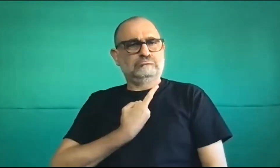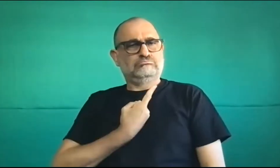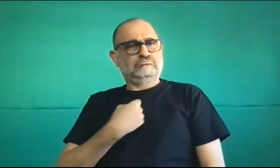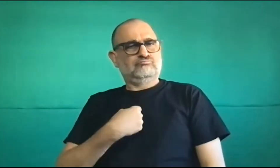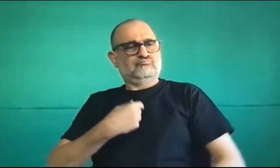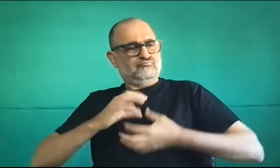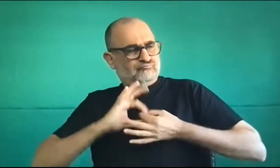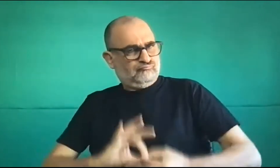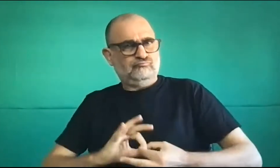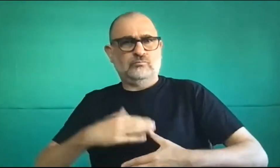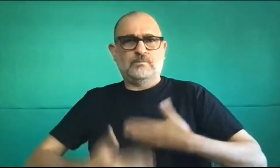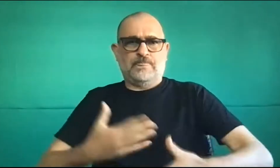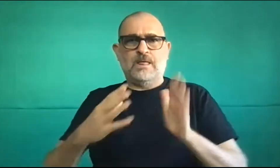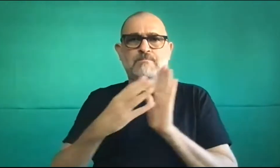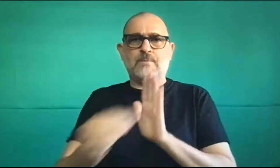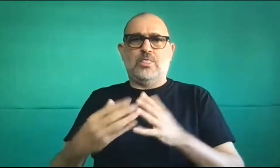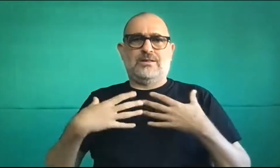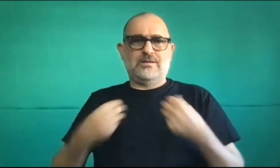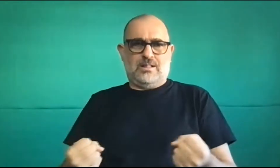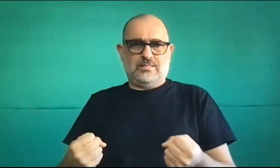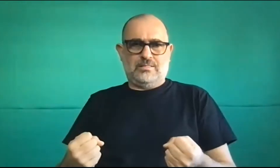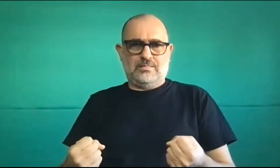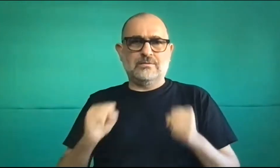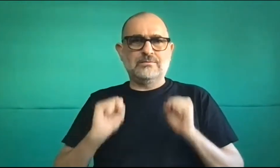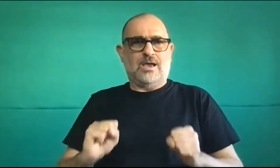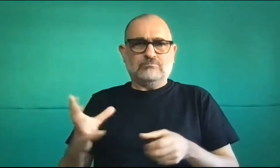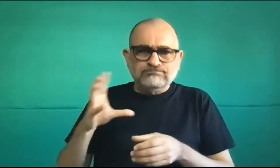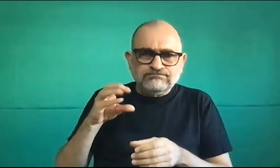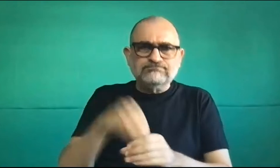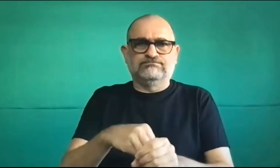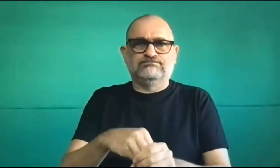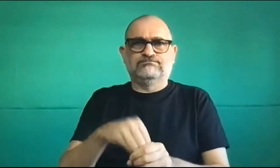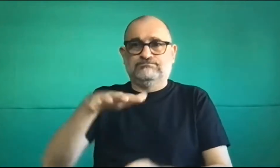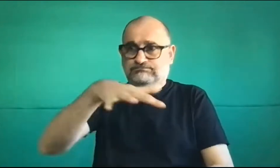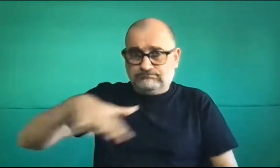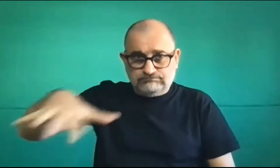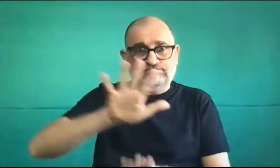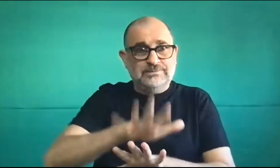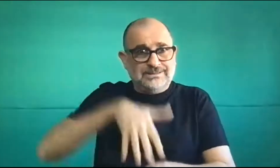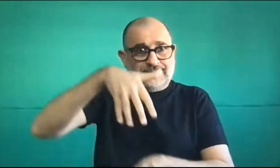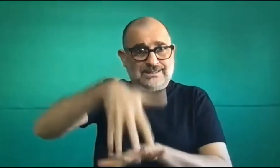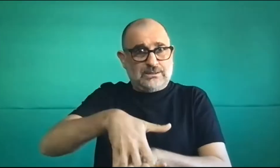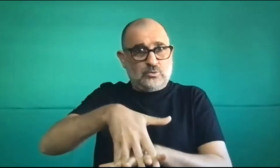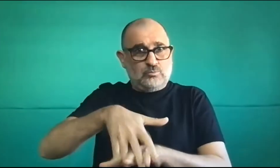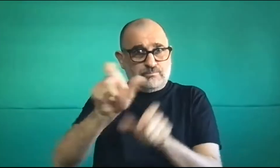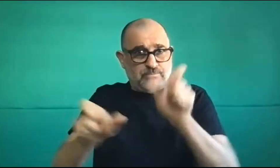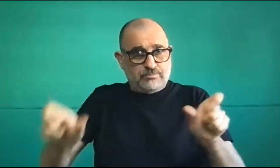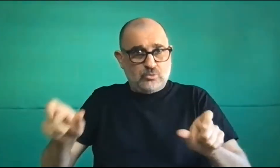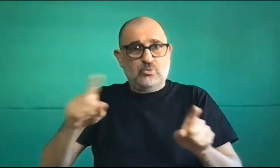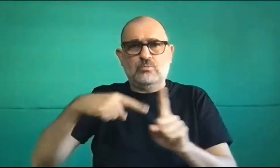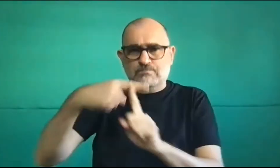the Afro-descendants and also the ethnic communities of the region. But also we did it by ensuring